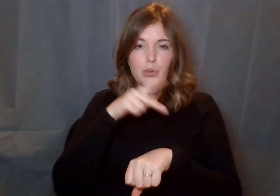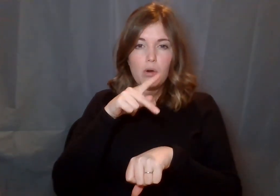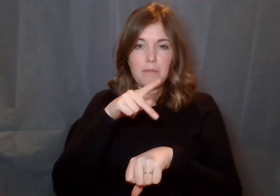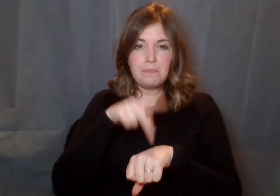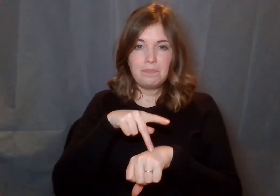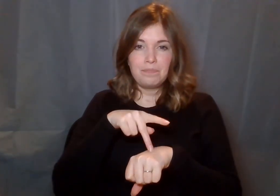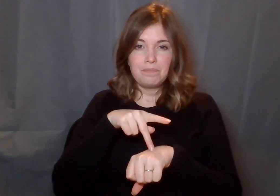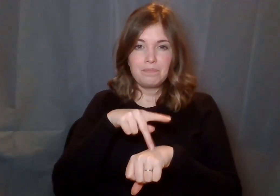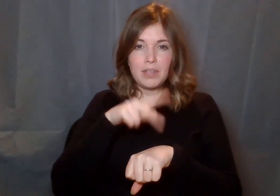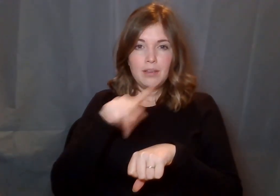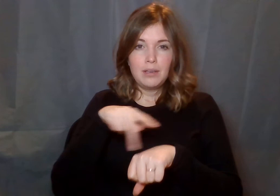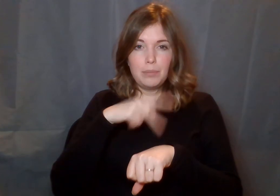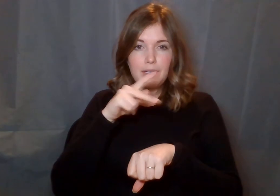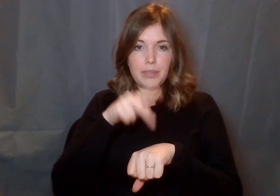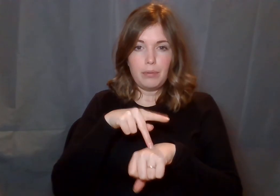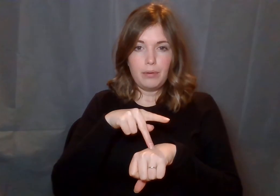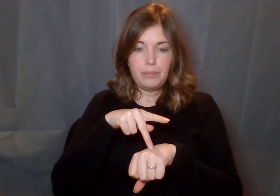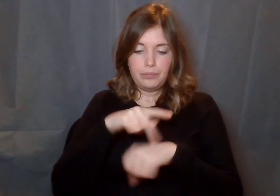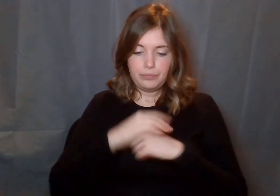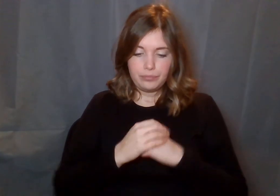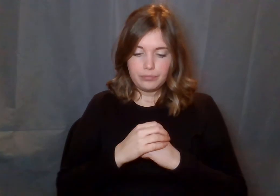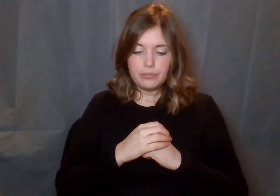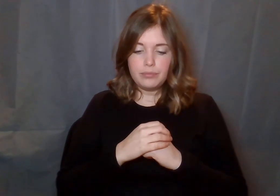school. Principal.